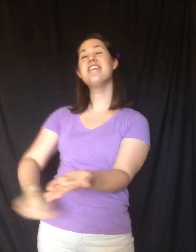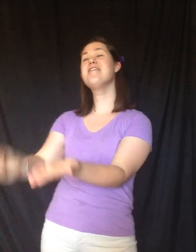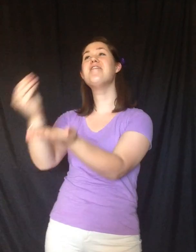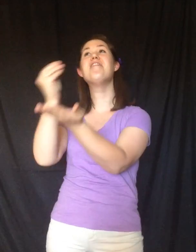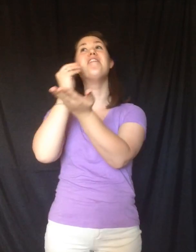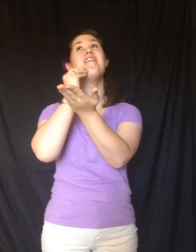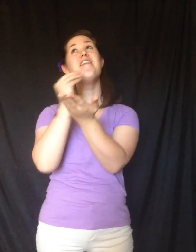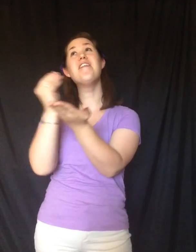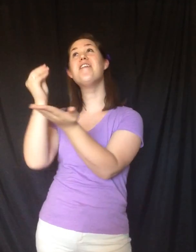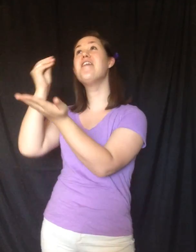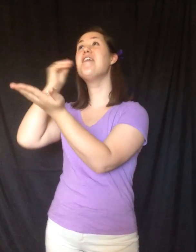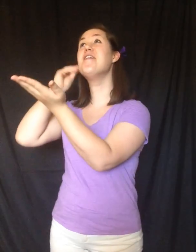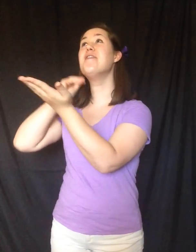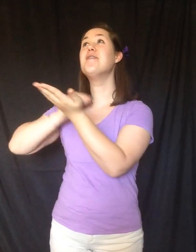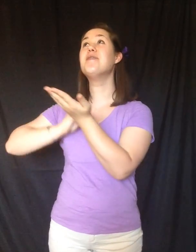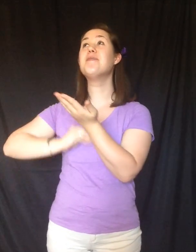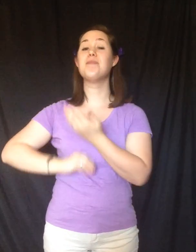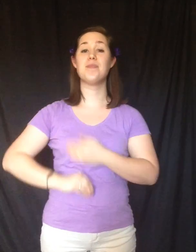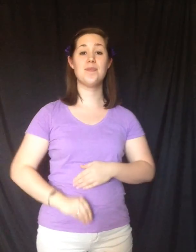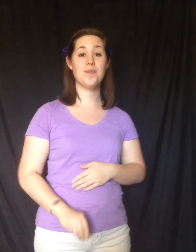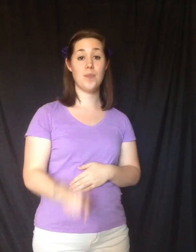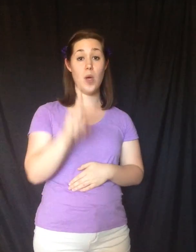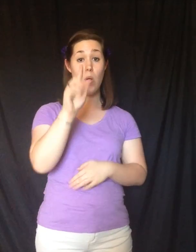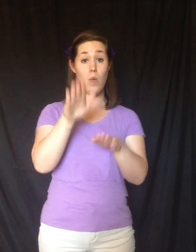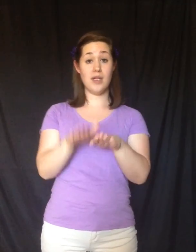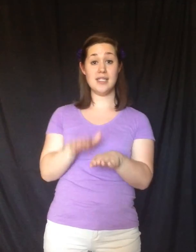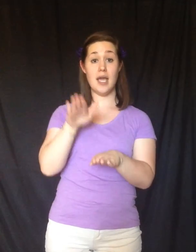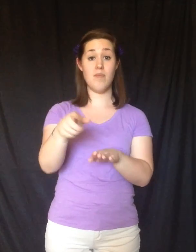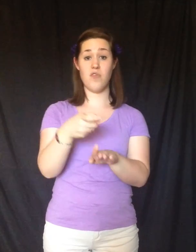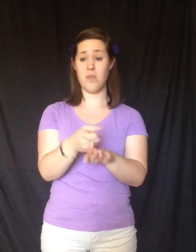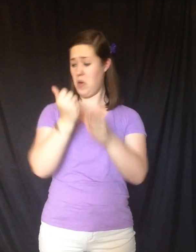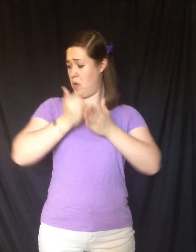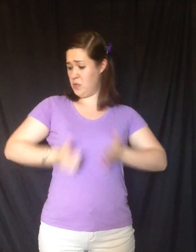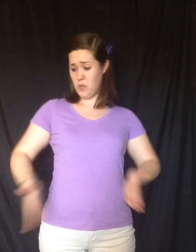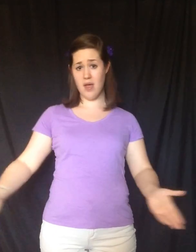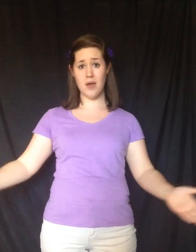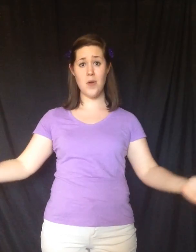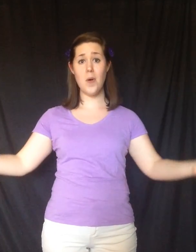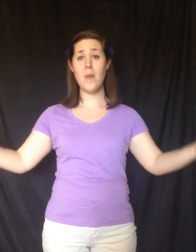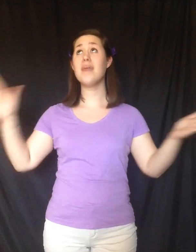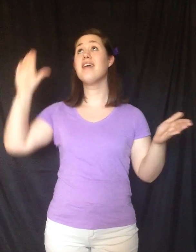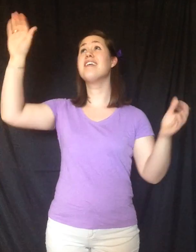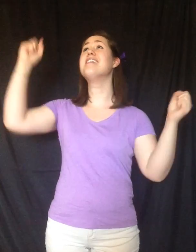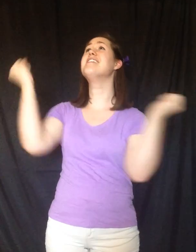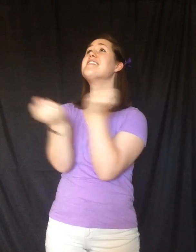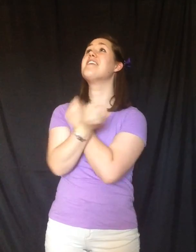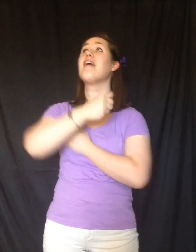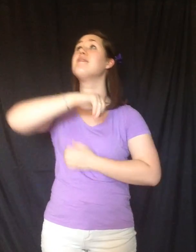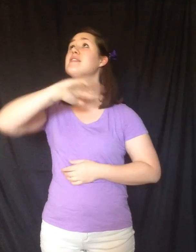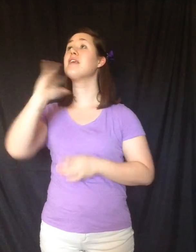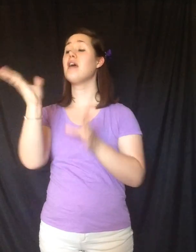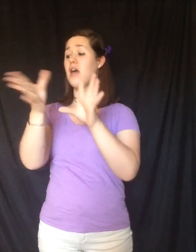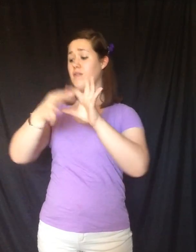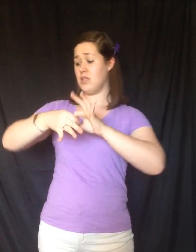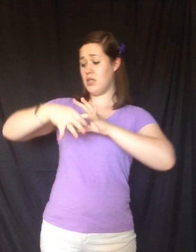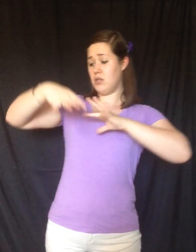home. One step from arms wide open, his love has never let